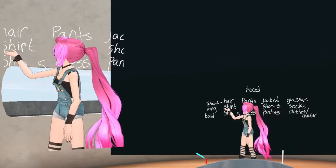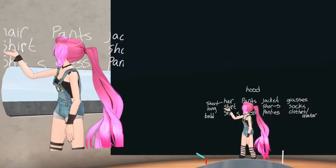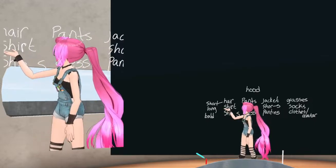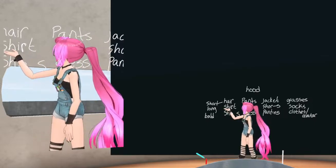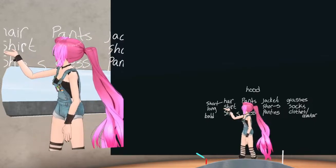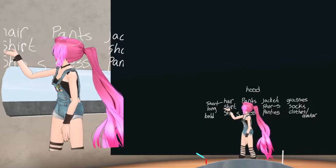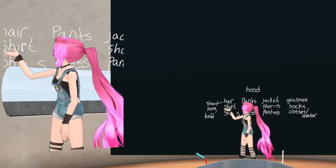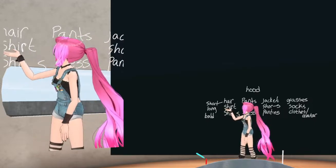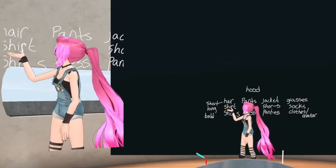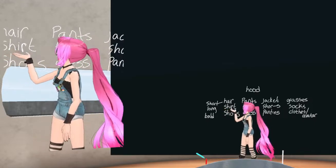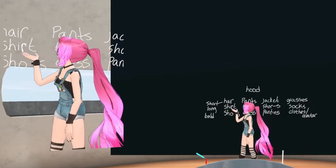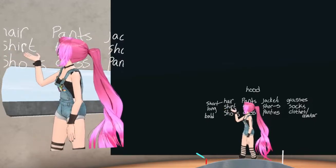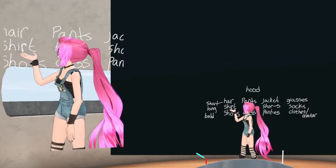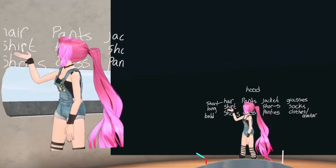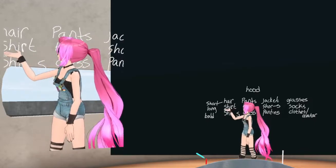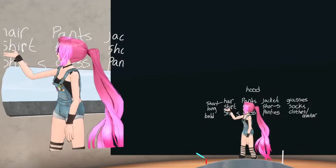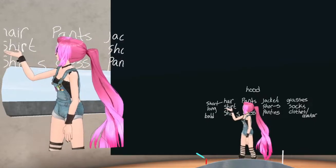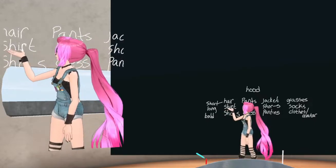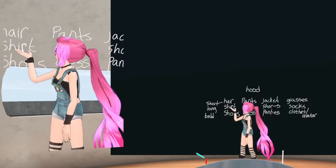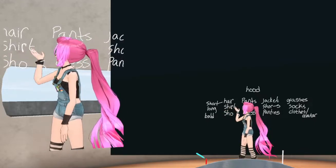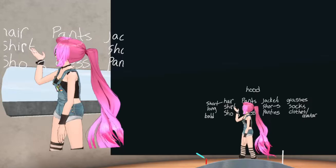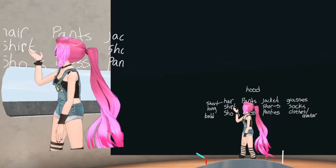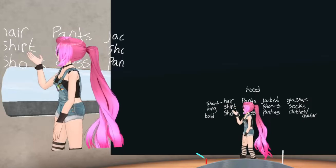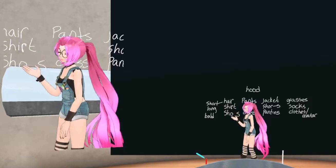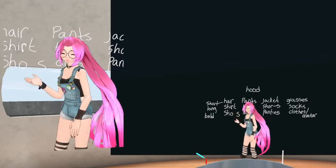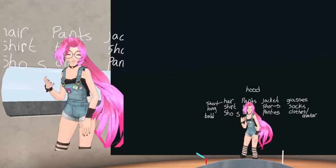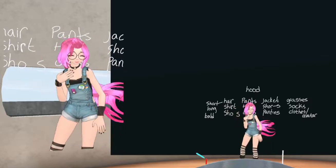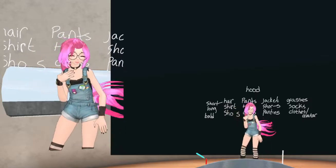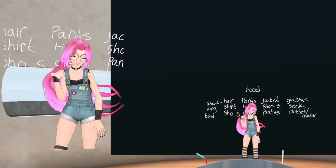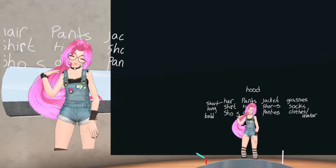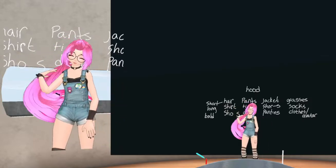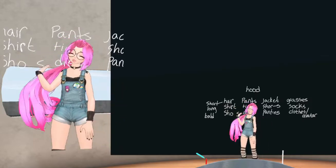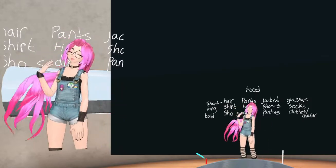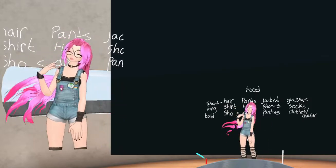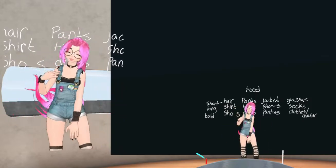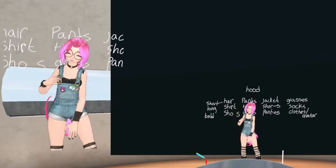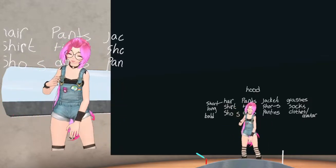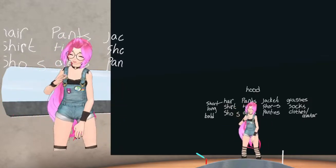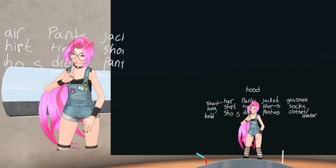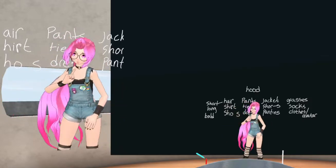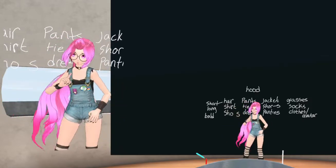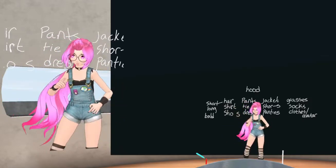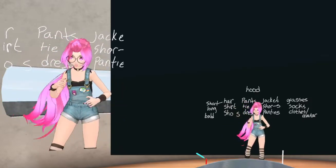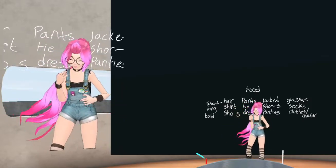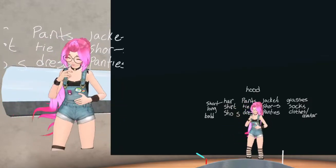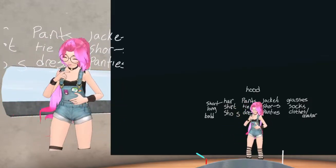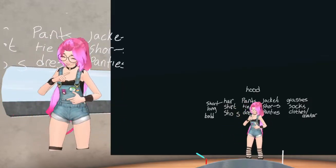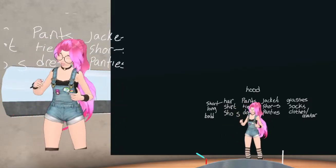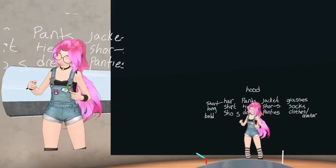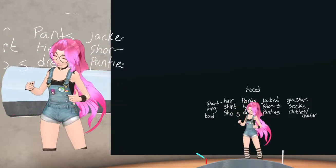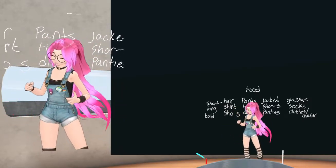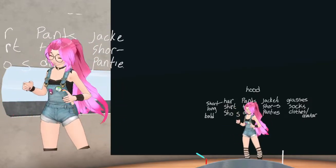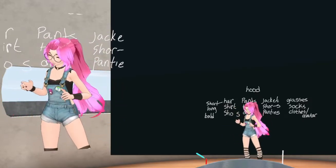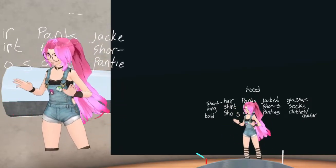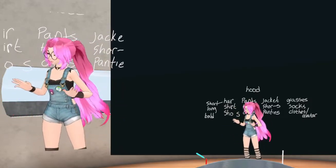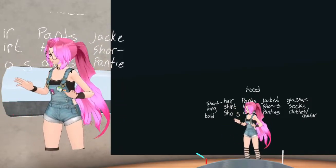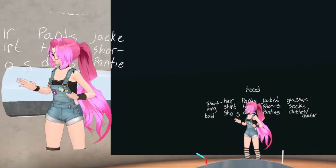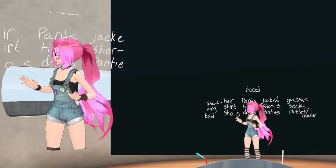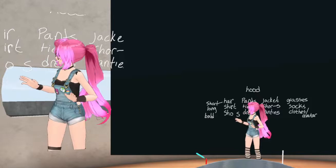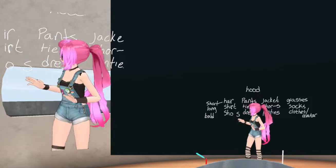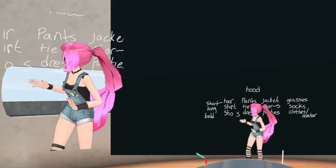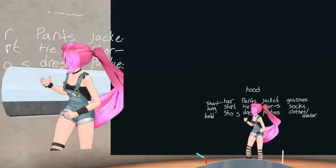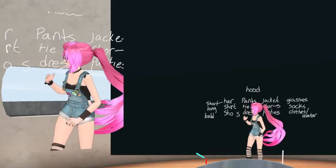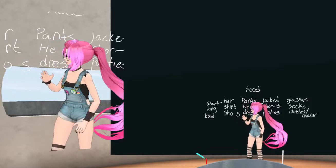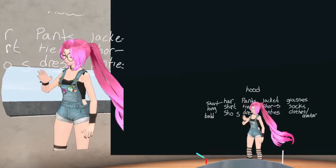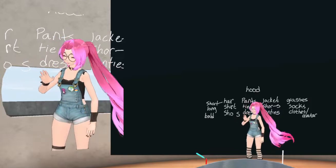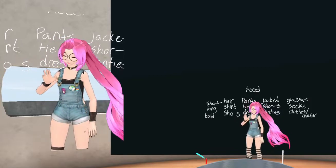want to describe what they're wearing. You want to say shirt, shirt. So if you're wearing a shirt in real life, no problem if not, but